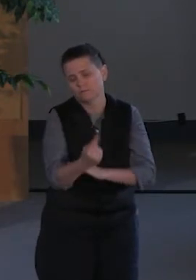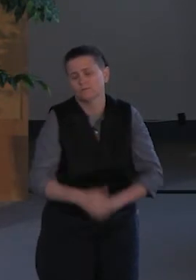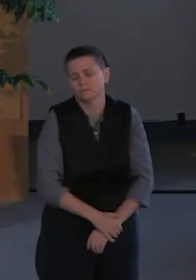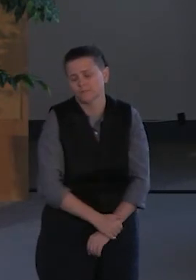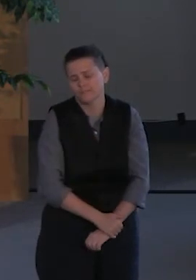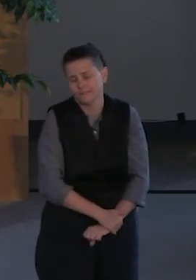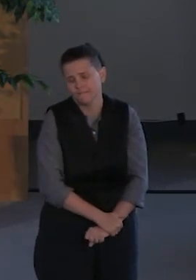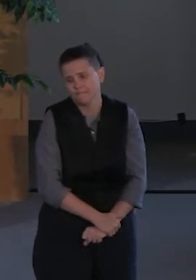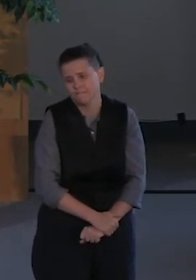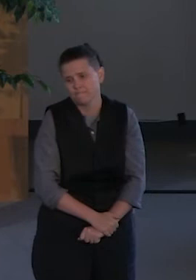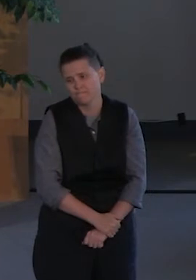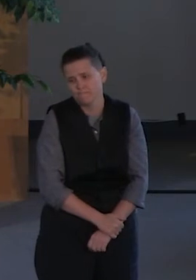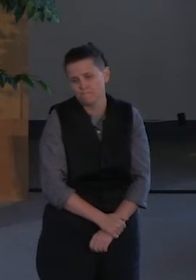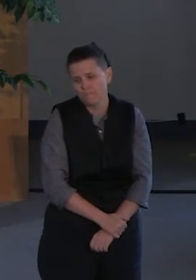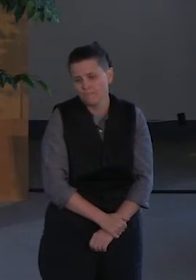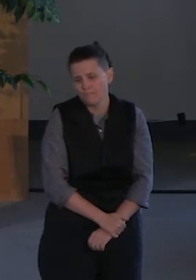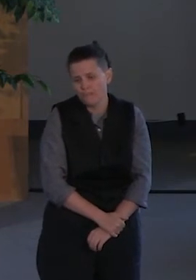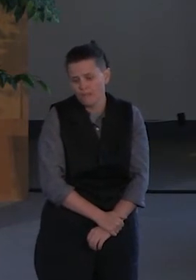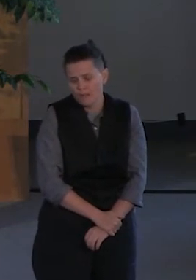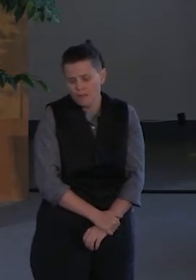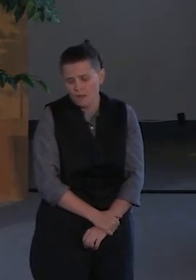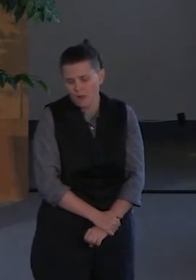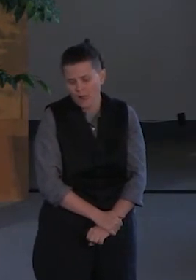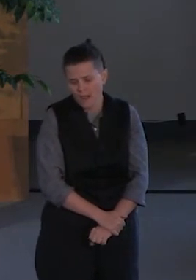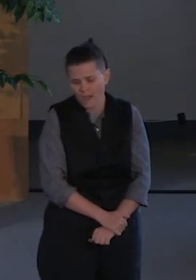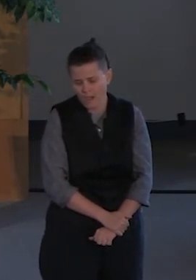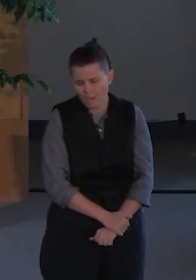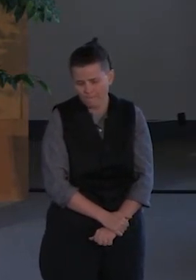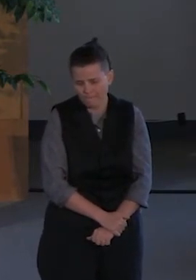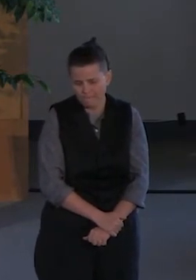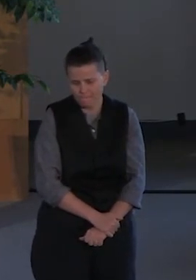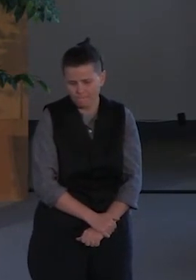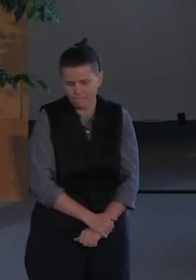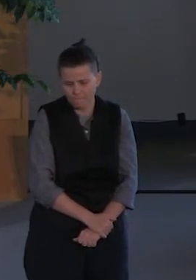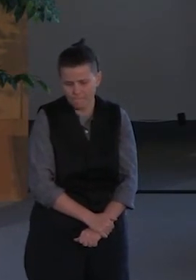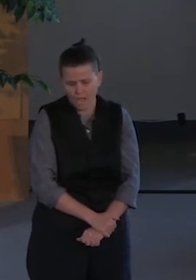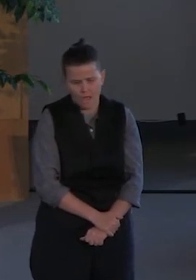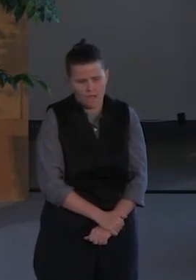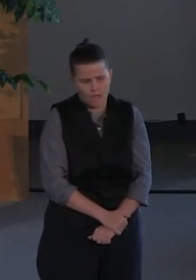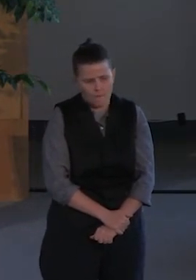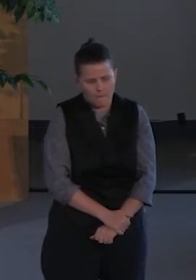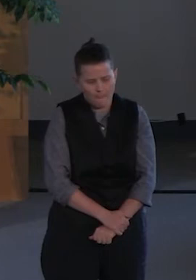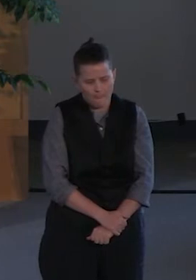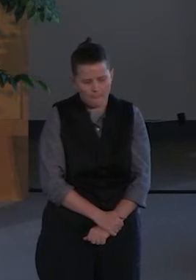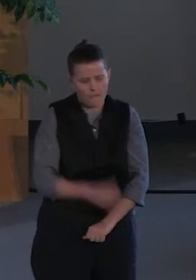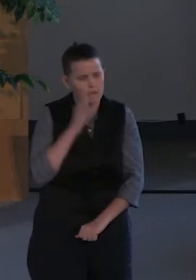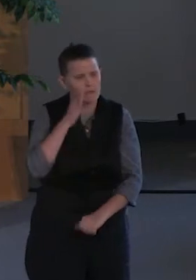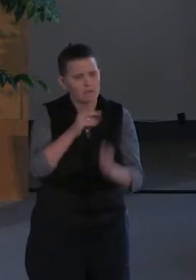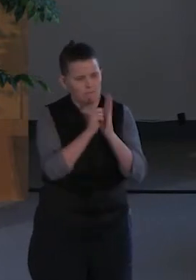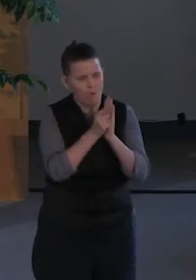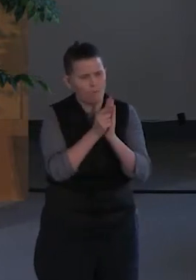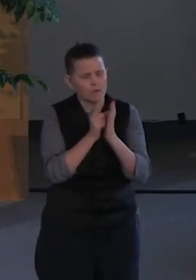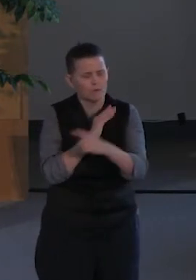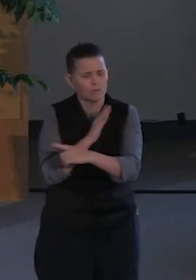And I want you to take a moment in the silence to connect, to engage, to hear, to feel,